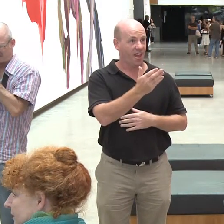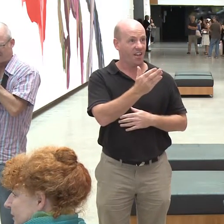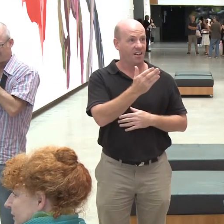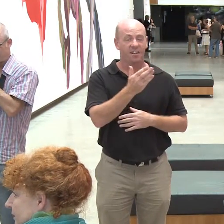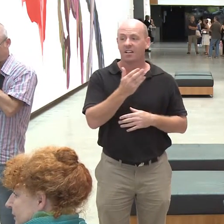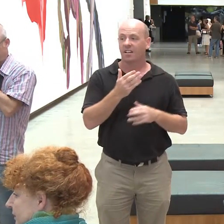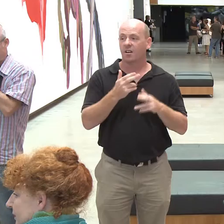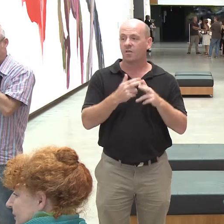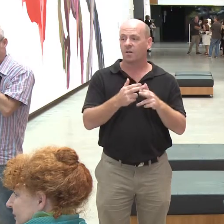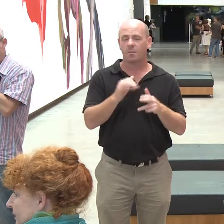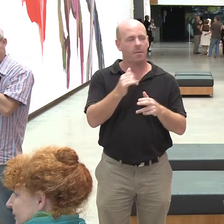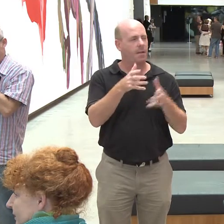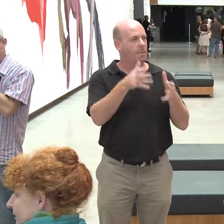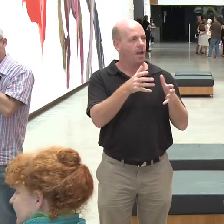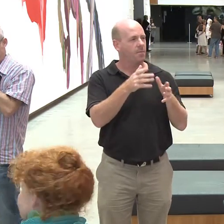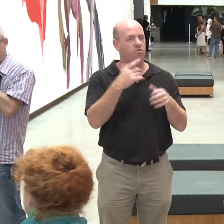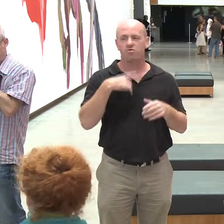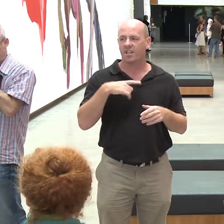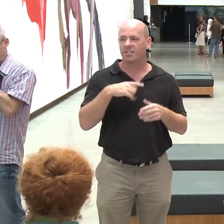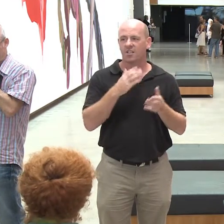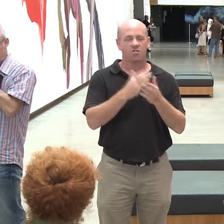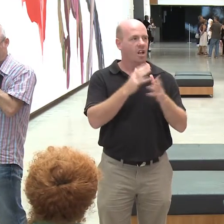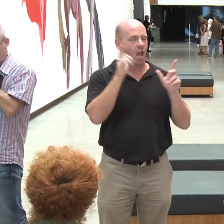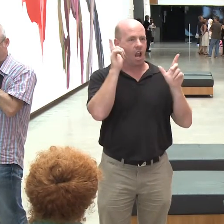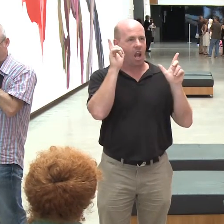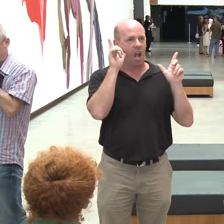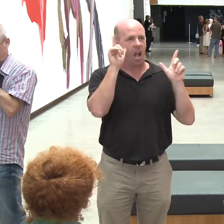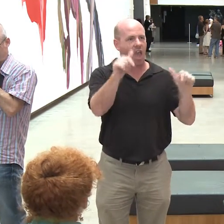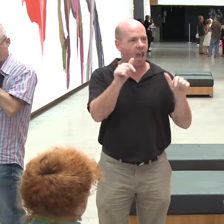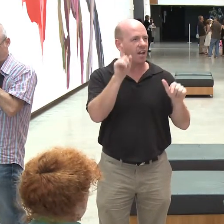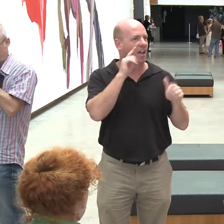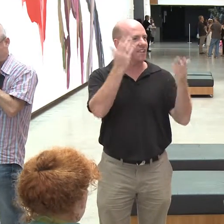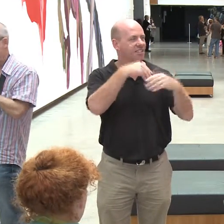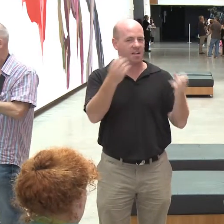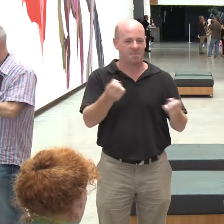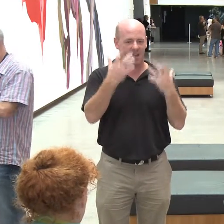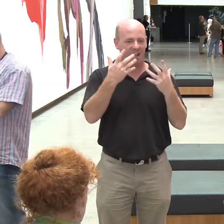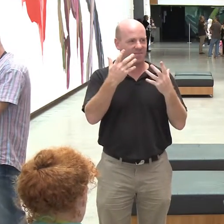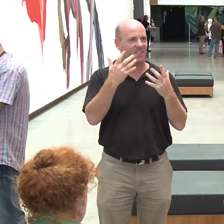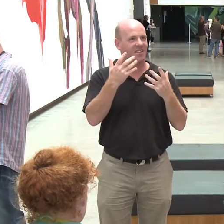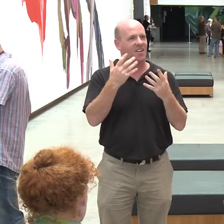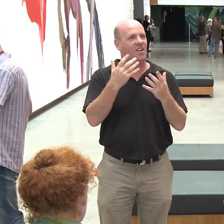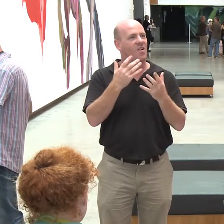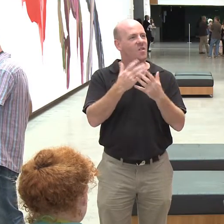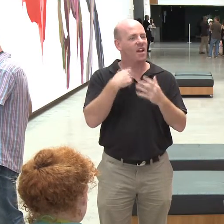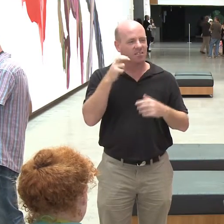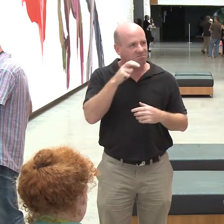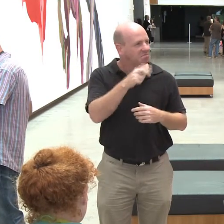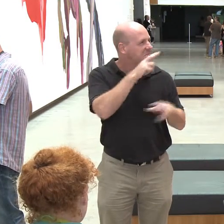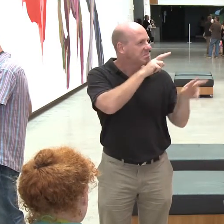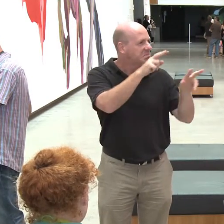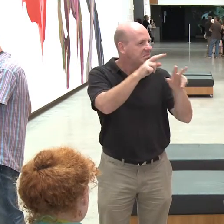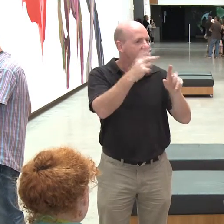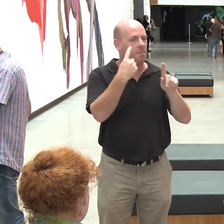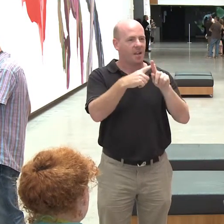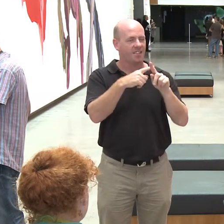one, maybe an odd reason, is that it was really loud last night and I could just sneak in there. And it was so quiet, but also you're